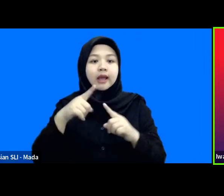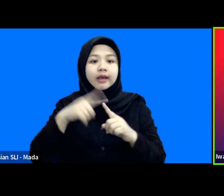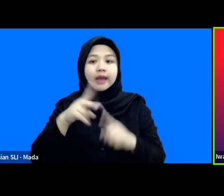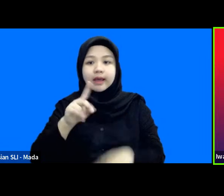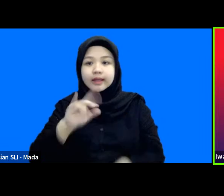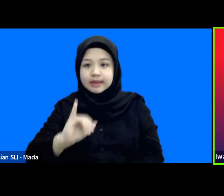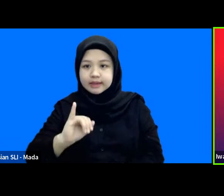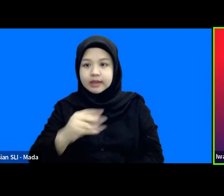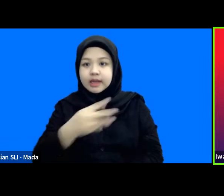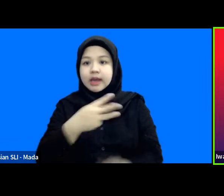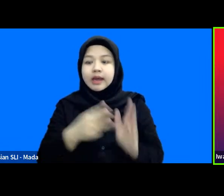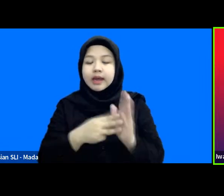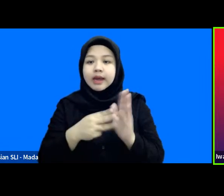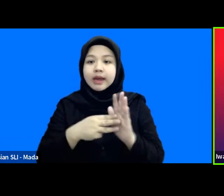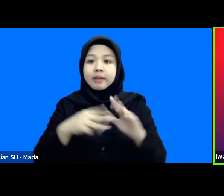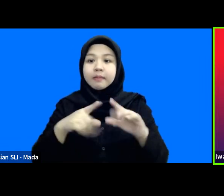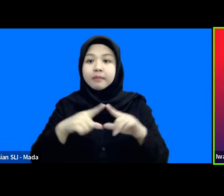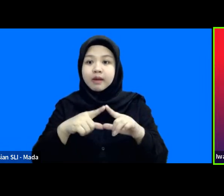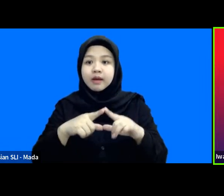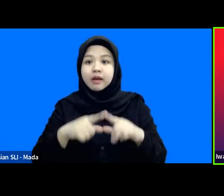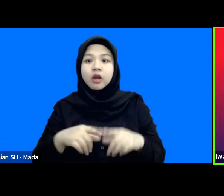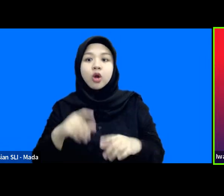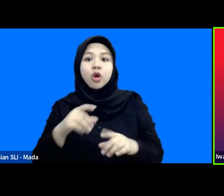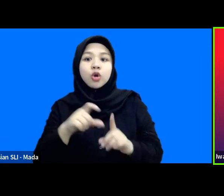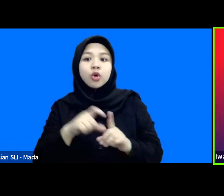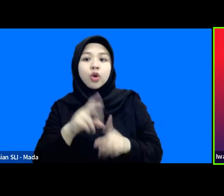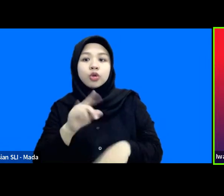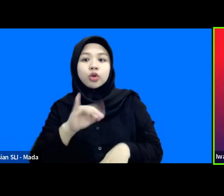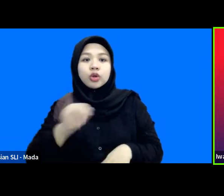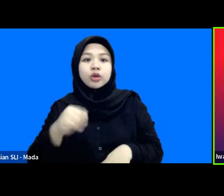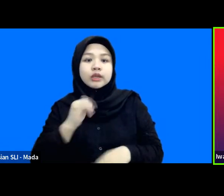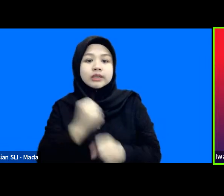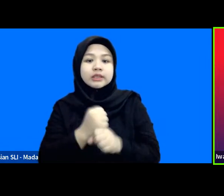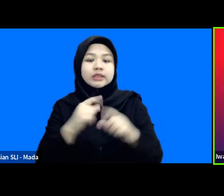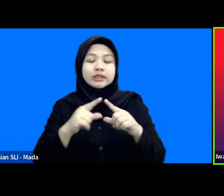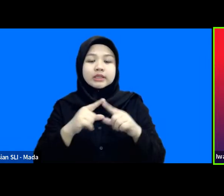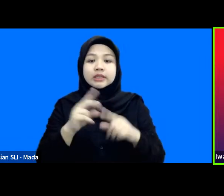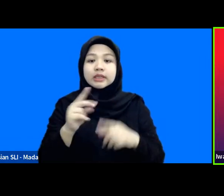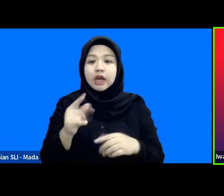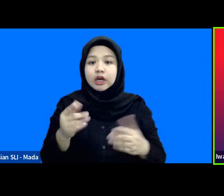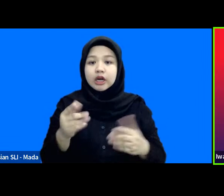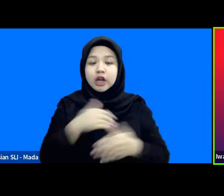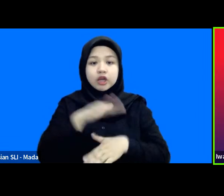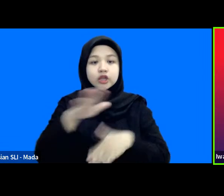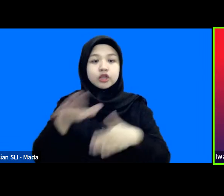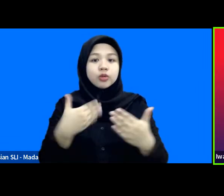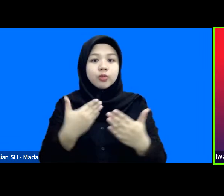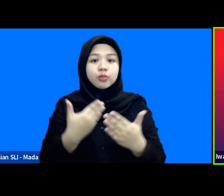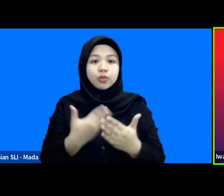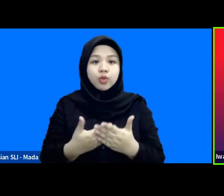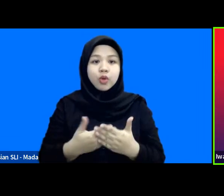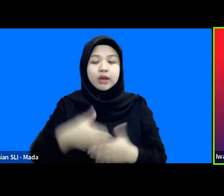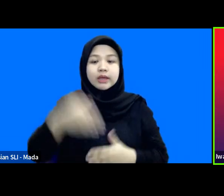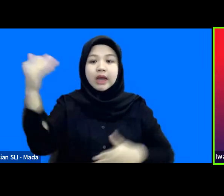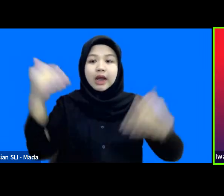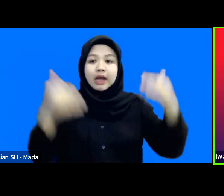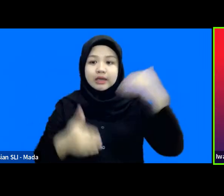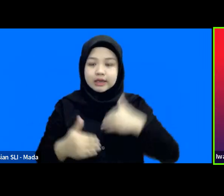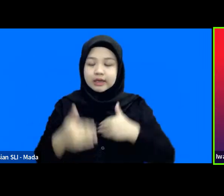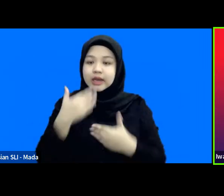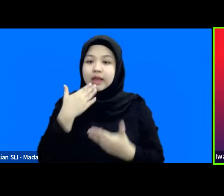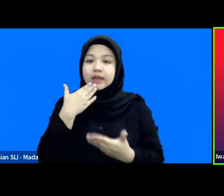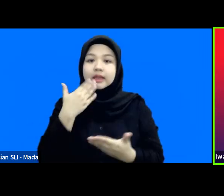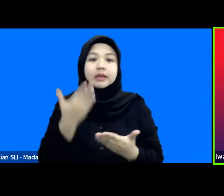ladies and gentlemen. First of all, I'd like to thank C20 Engagement Group for inviting me to participate in this forum.